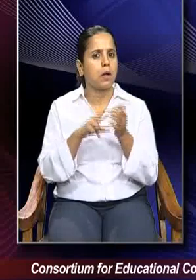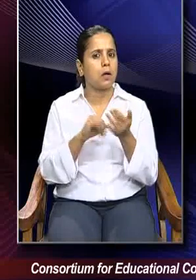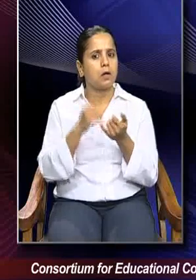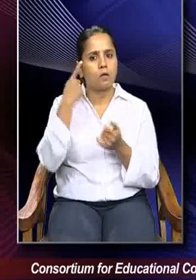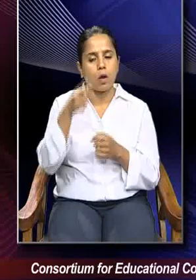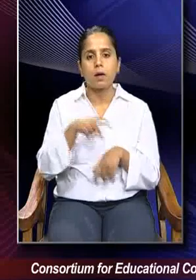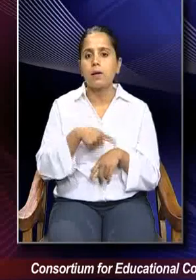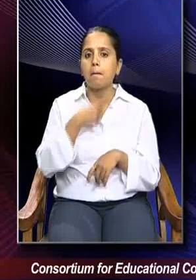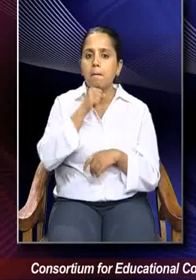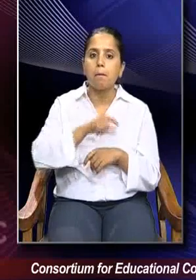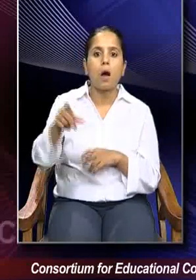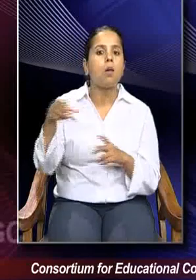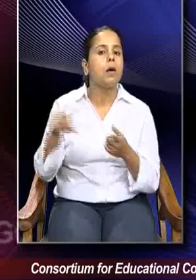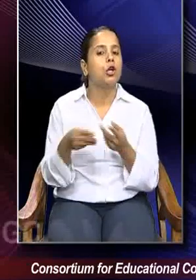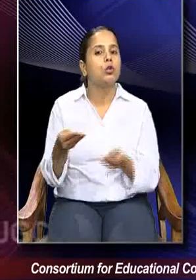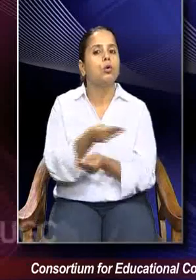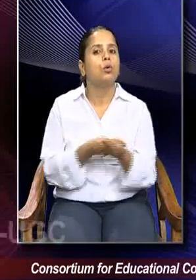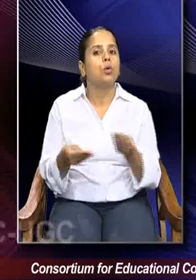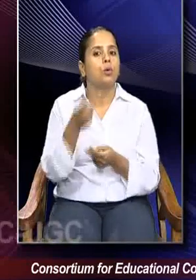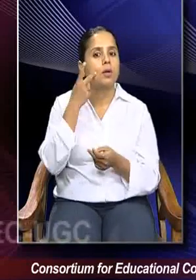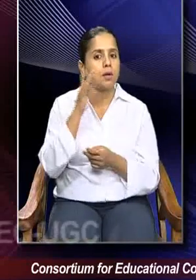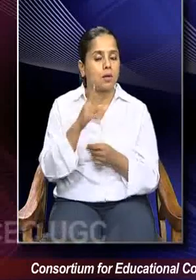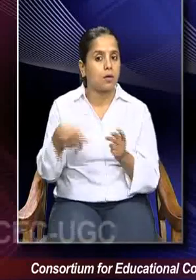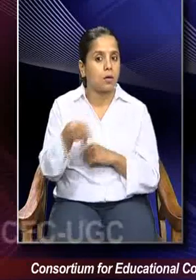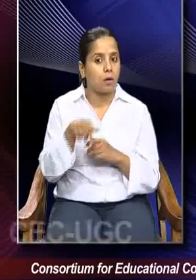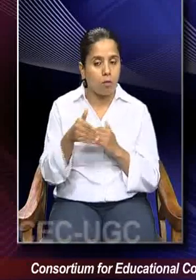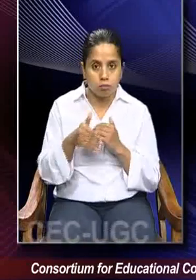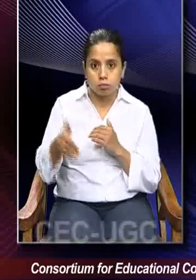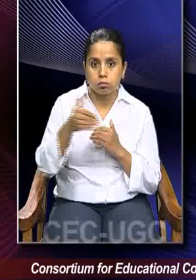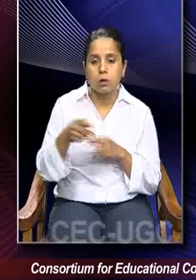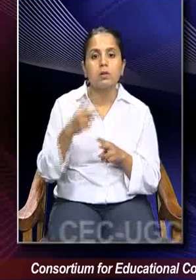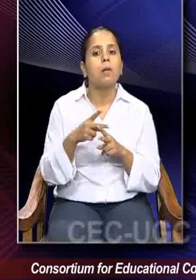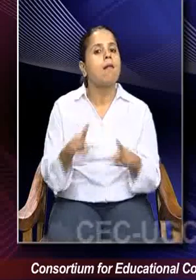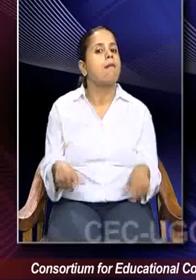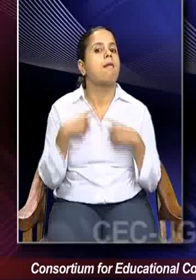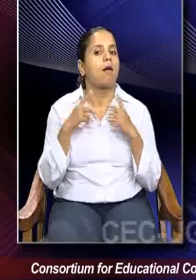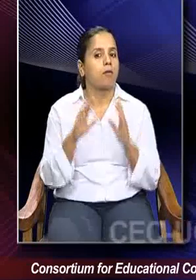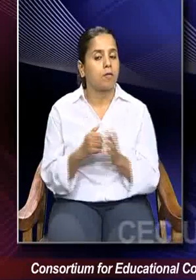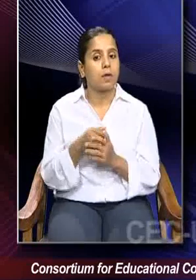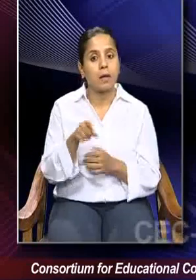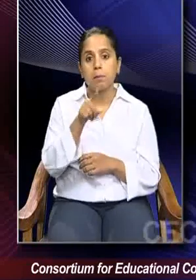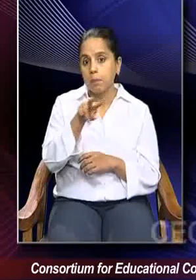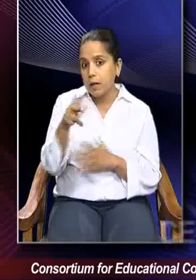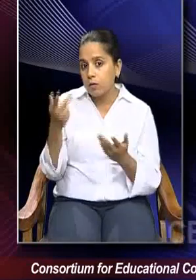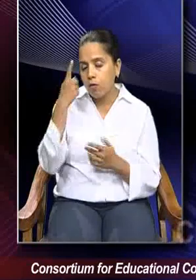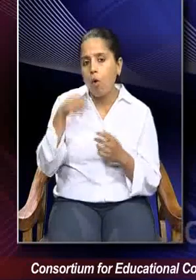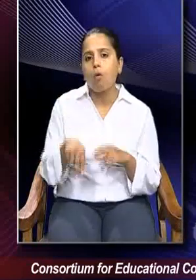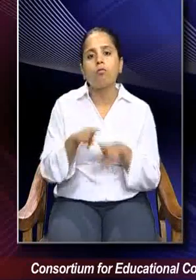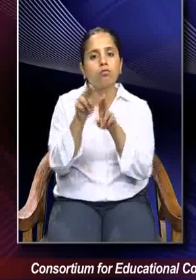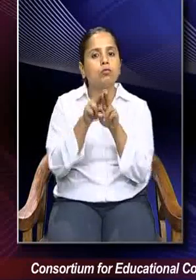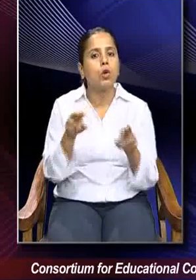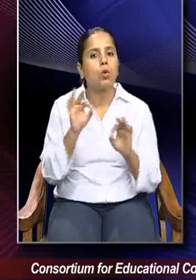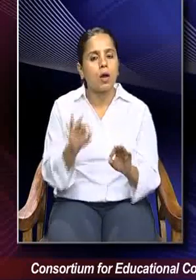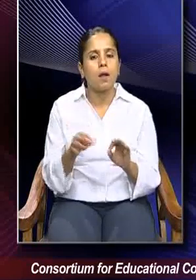permanent economy that attempts to sustain the continuity of life. The means to fulfill